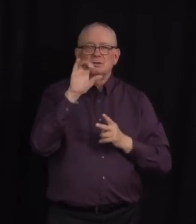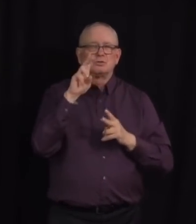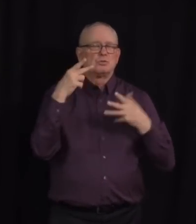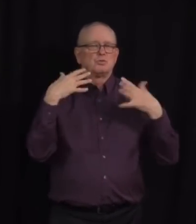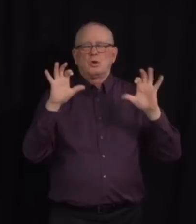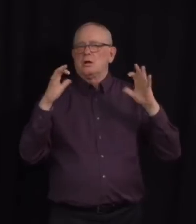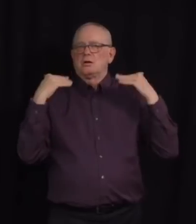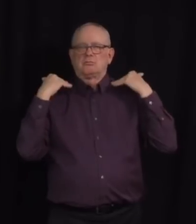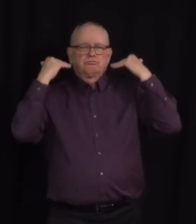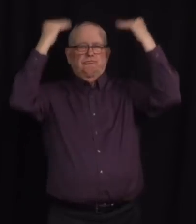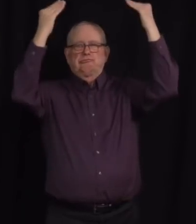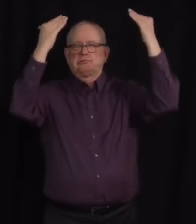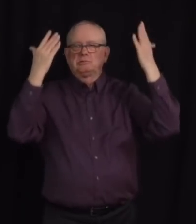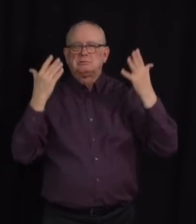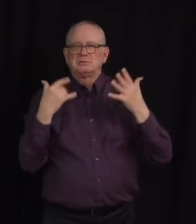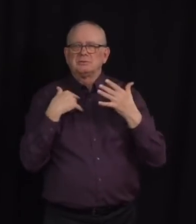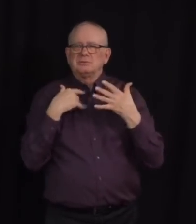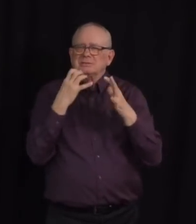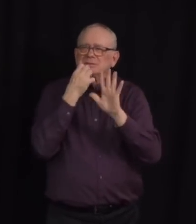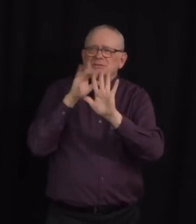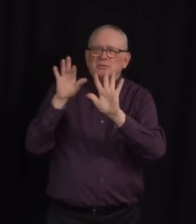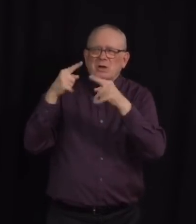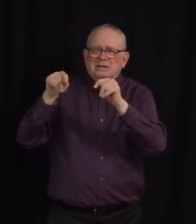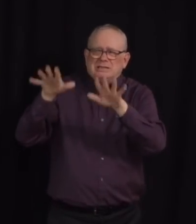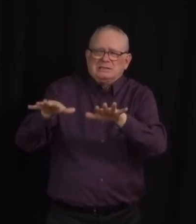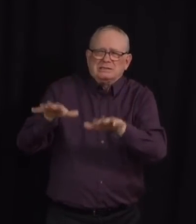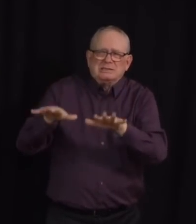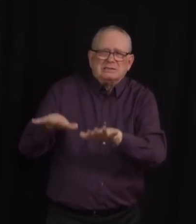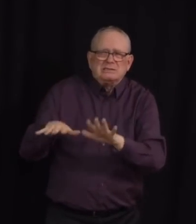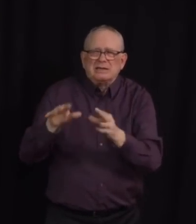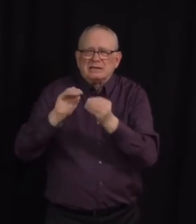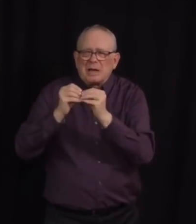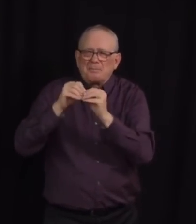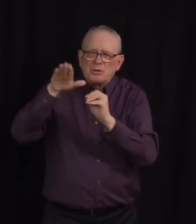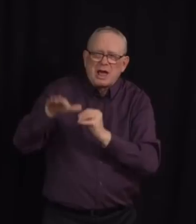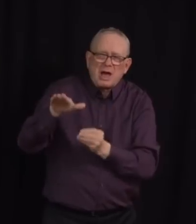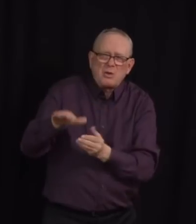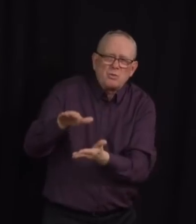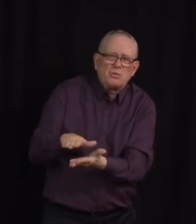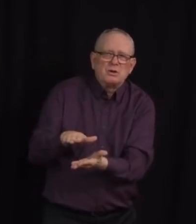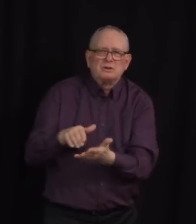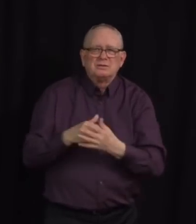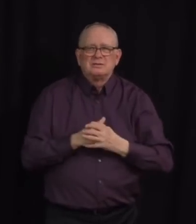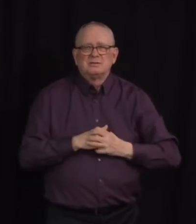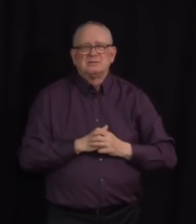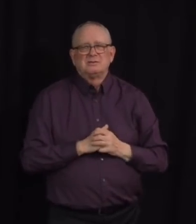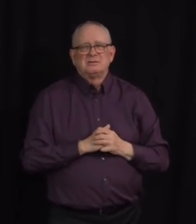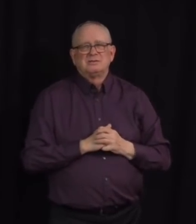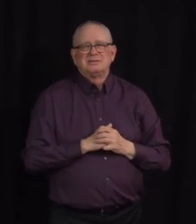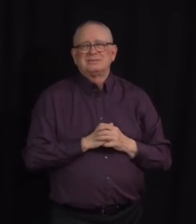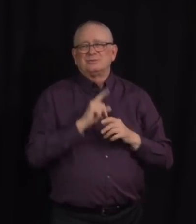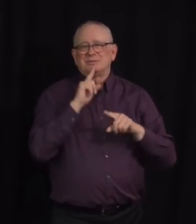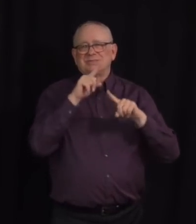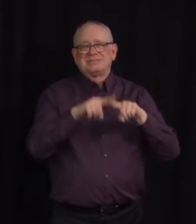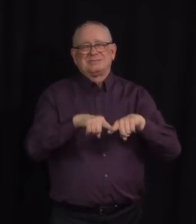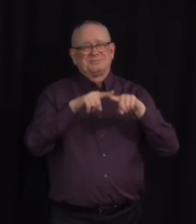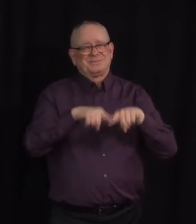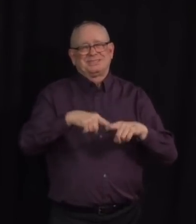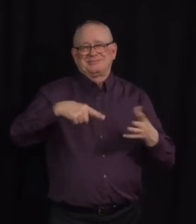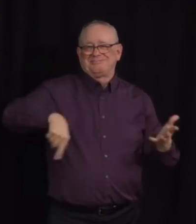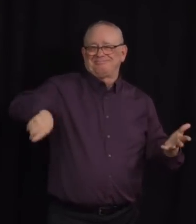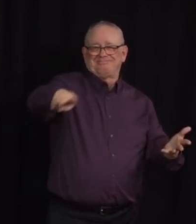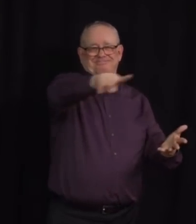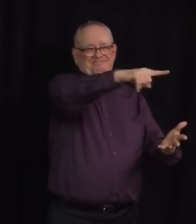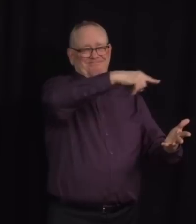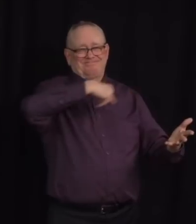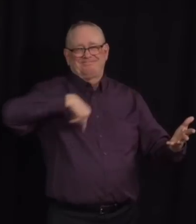all of us. And the next few weeks really are going to be a measure of how we are all collectively making choices,